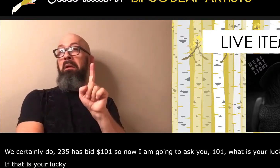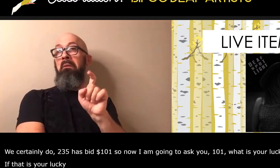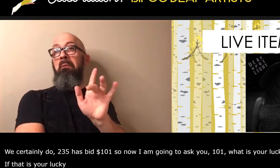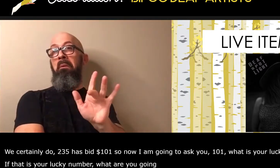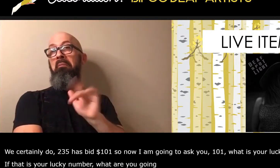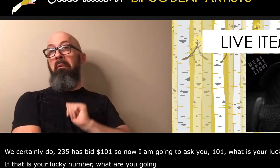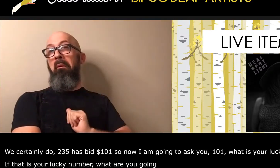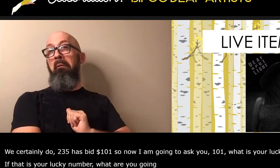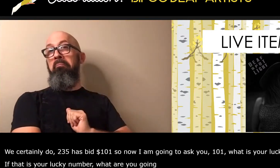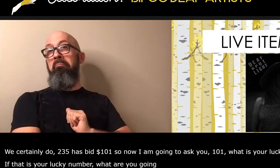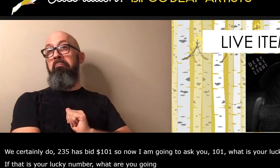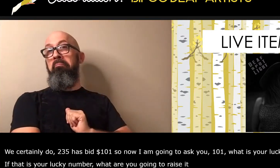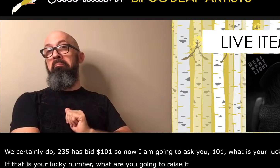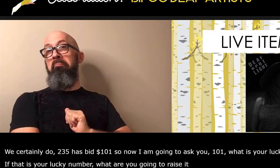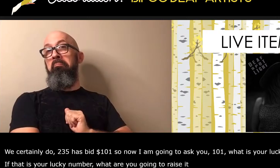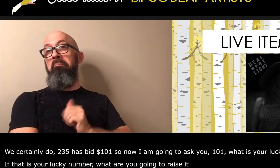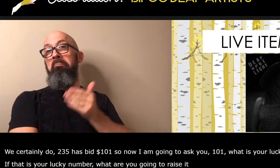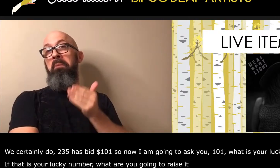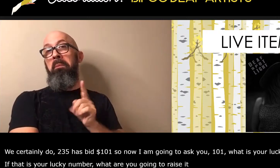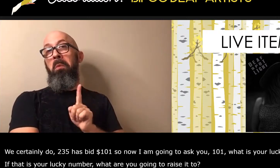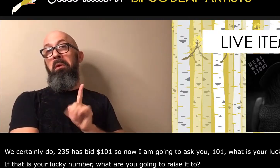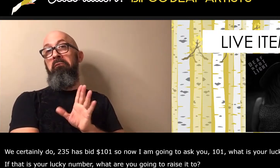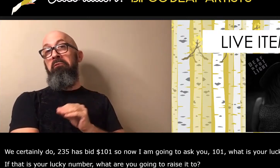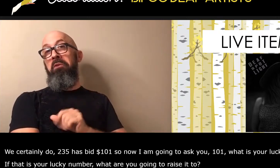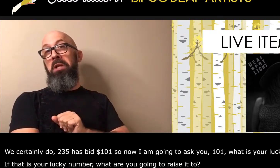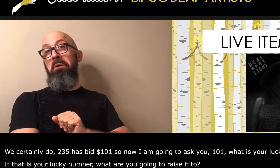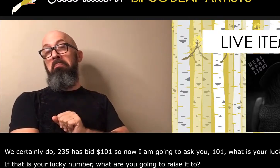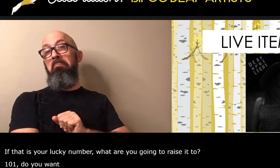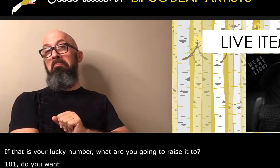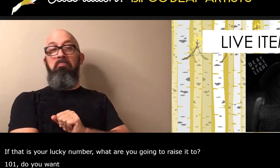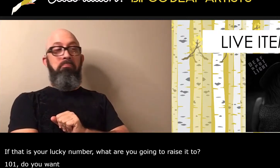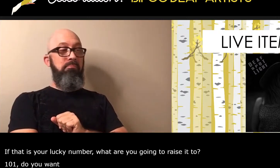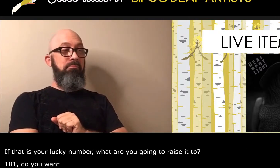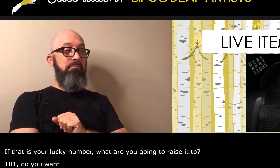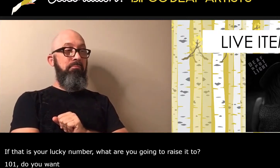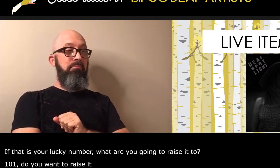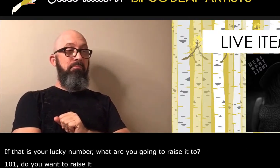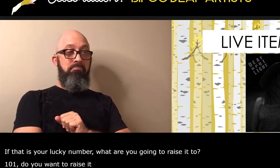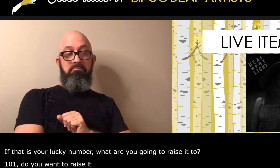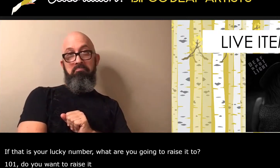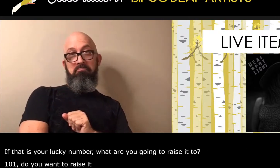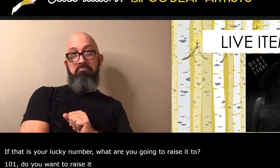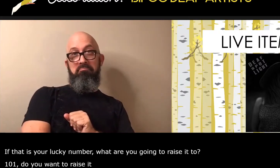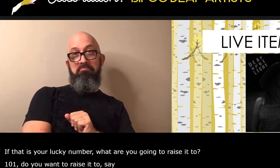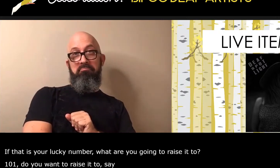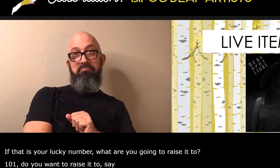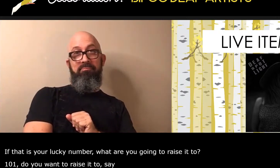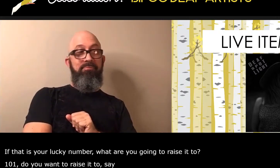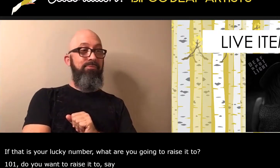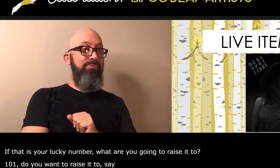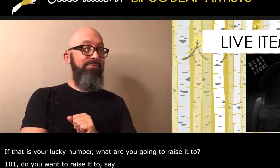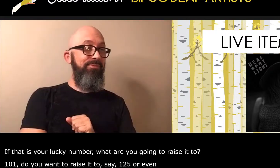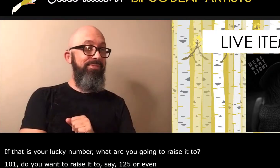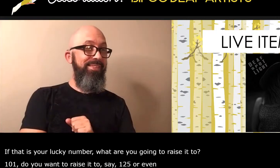101? Do you want to try and raise it to, say, 125 or even 150?